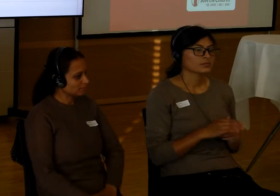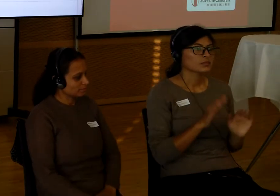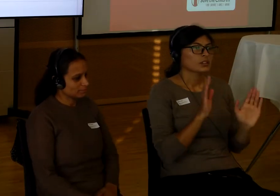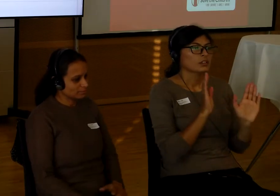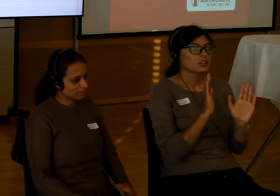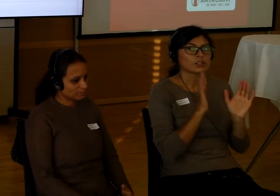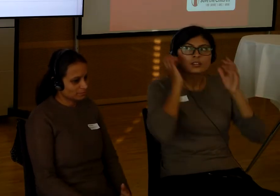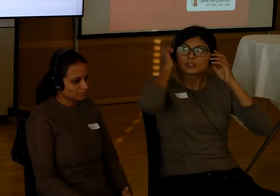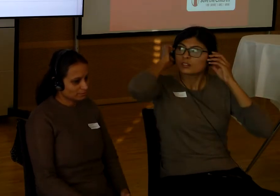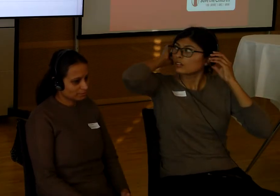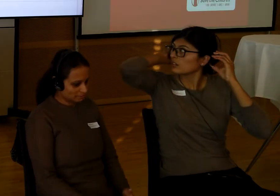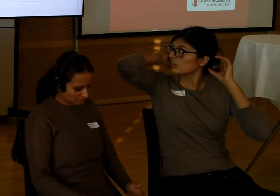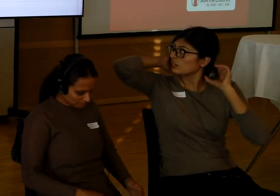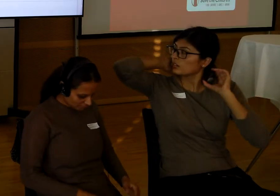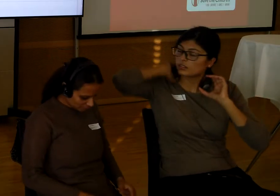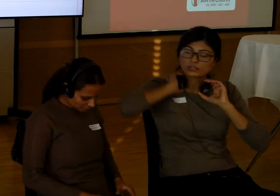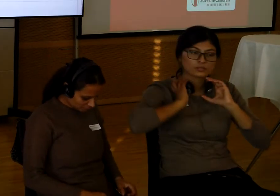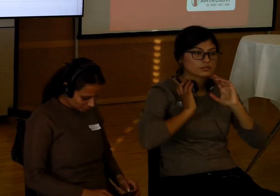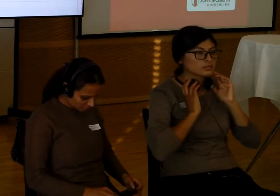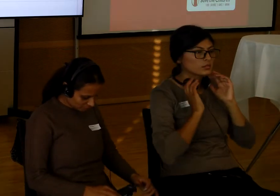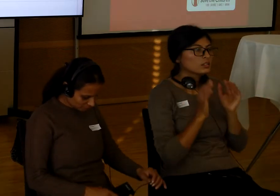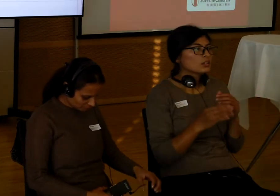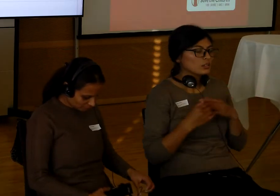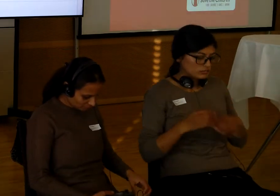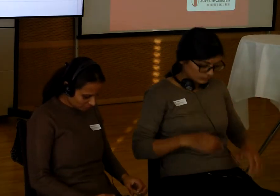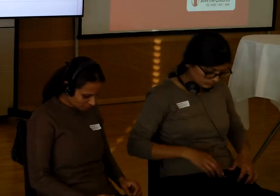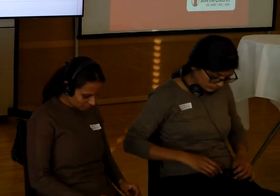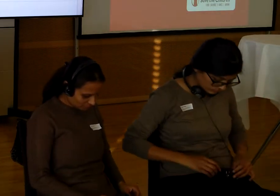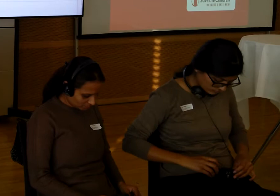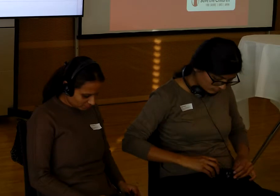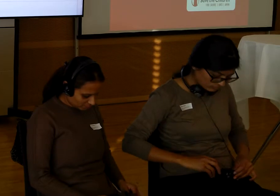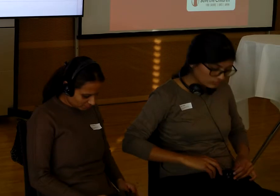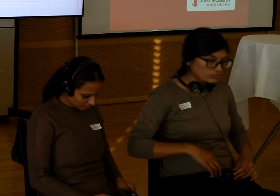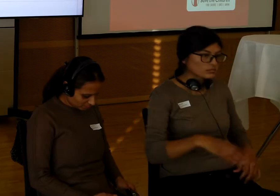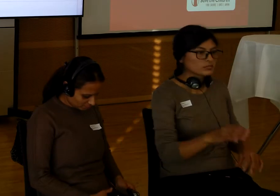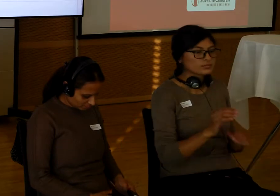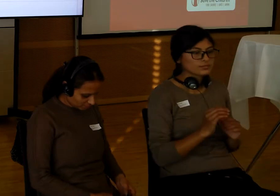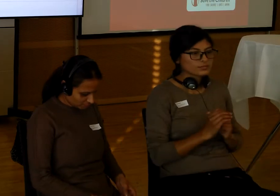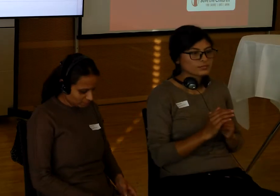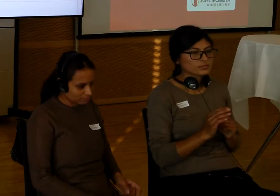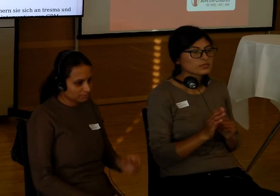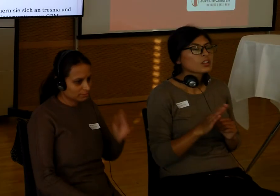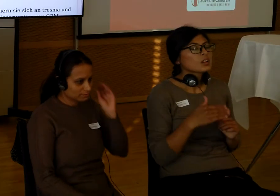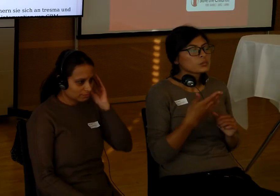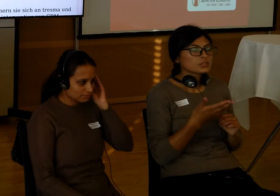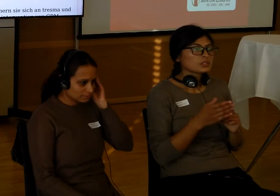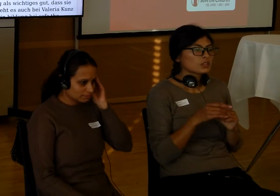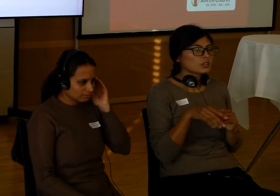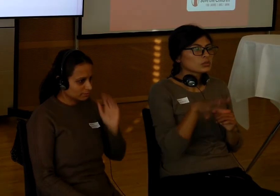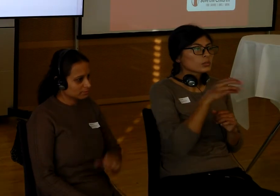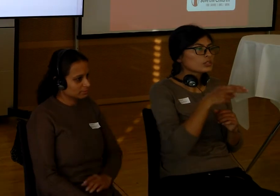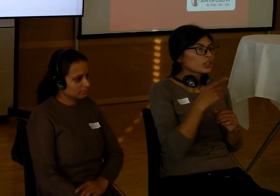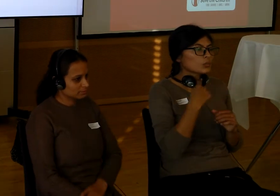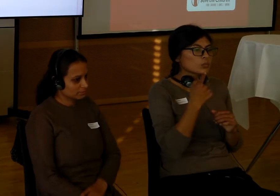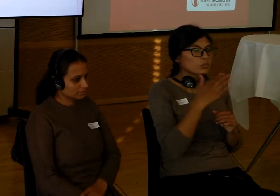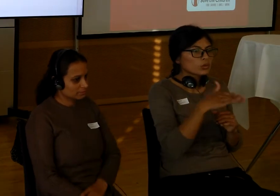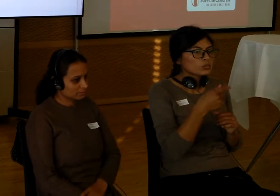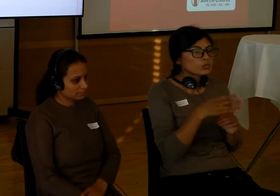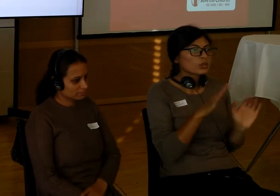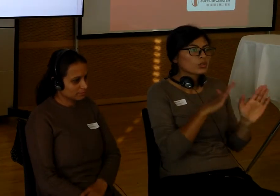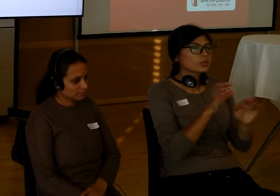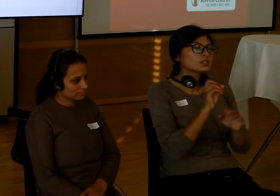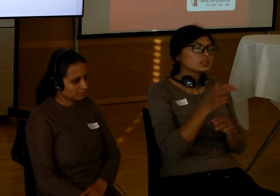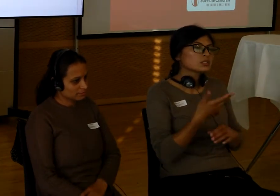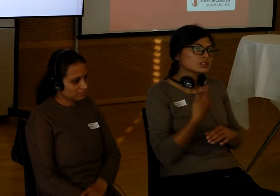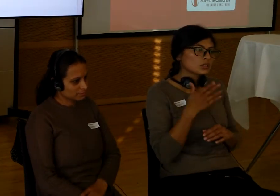Thank you very much, Ladina. Thank you to the organizers for having invited me here. I'm very delighted